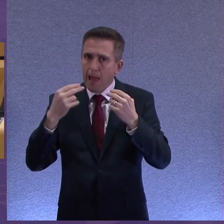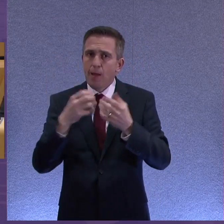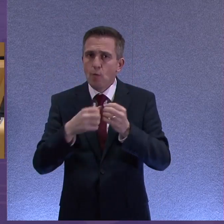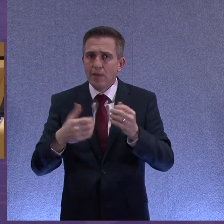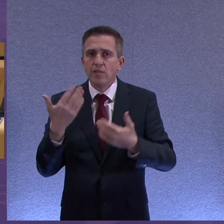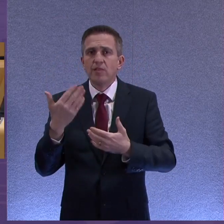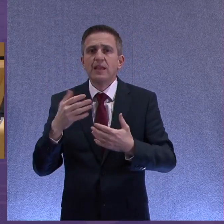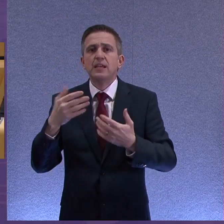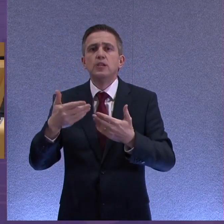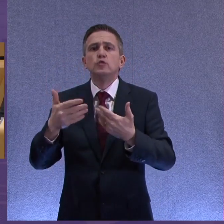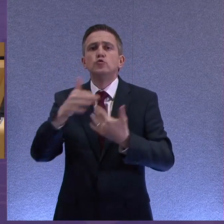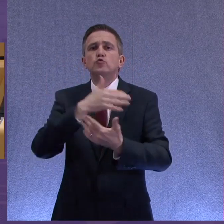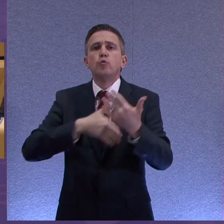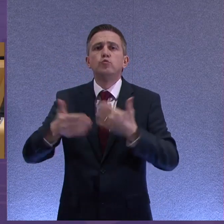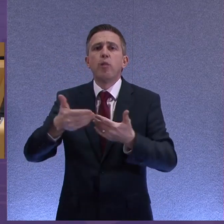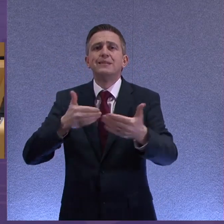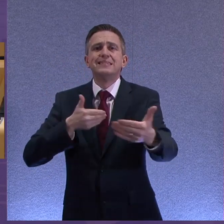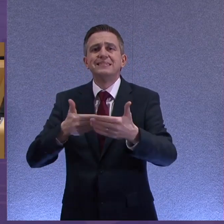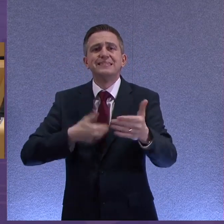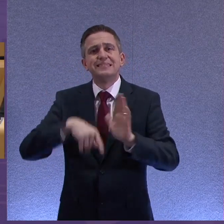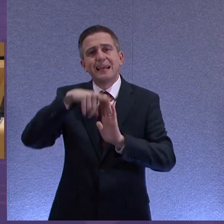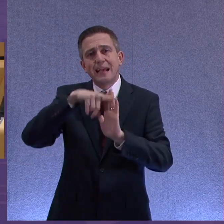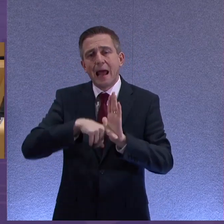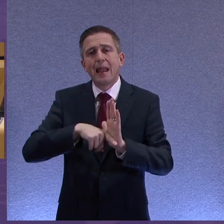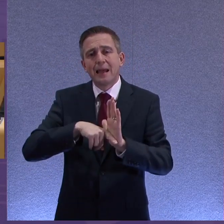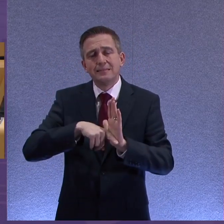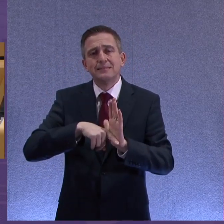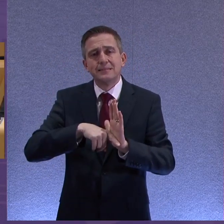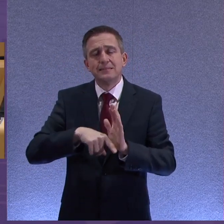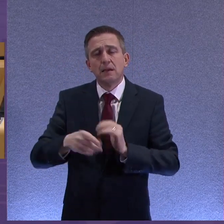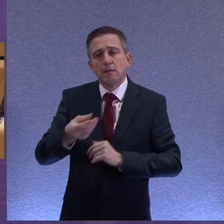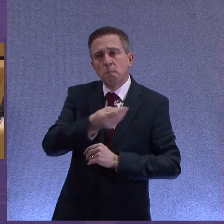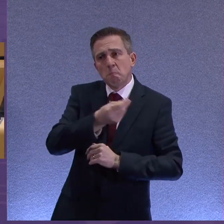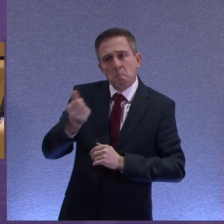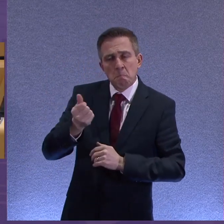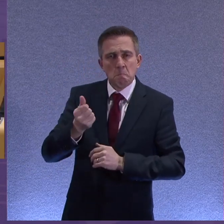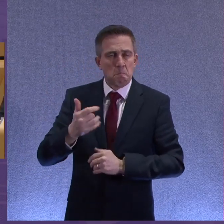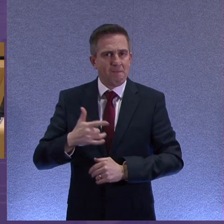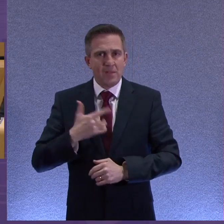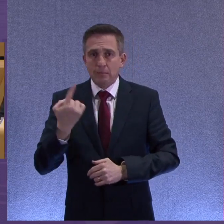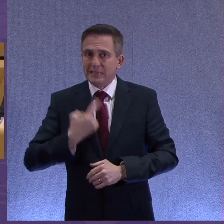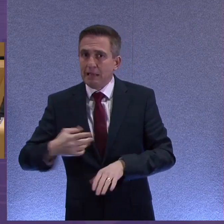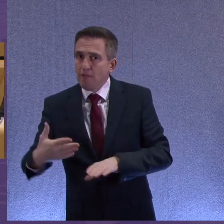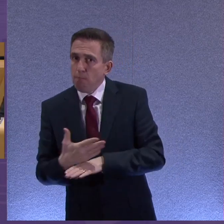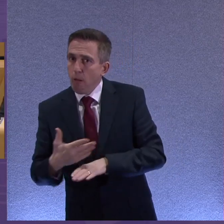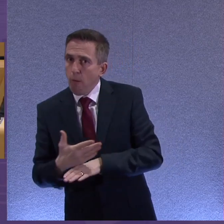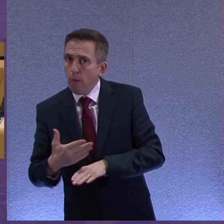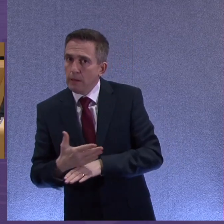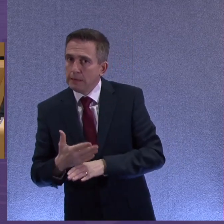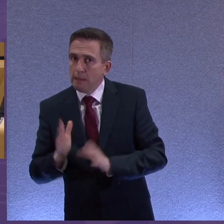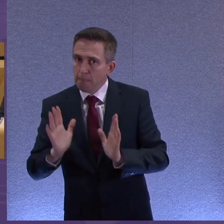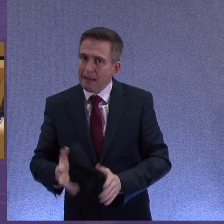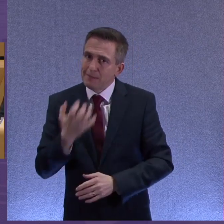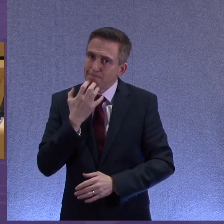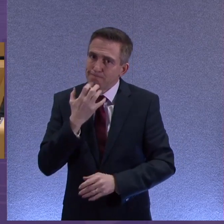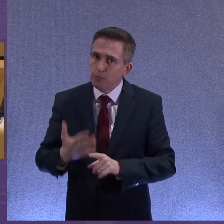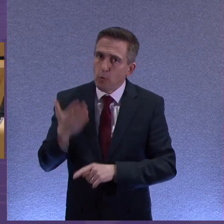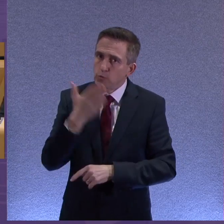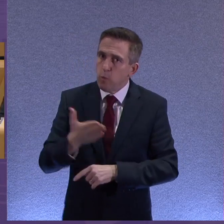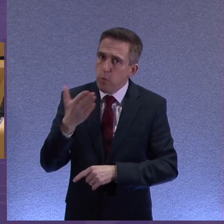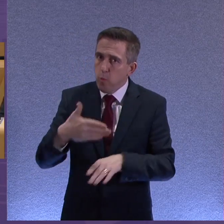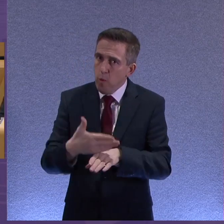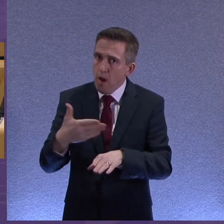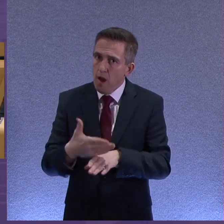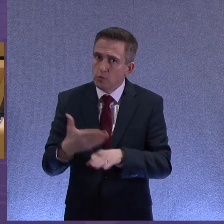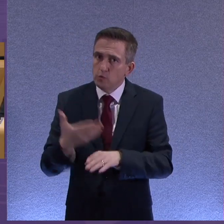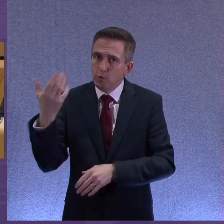well if we're going to halt the spread of this condition. They may be worried because they are self-employed that they need to go to work to earn an income.